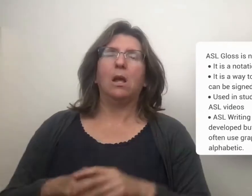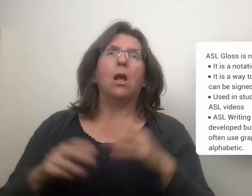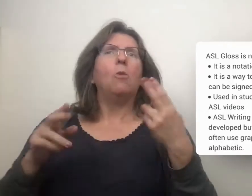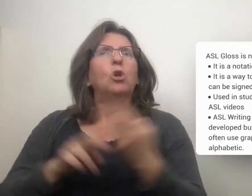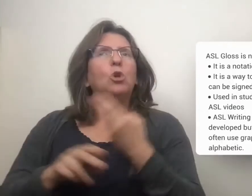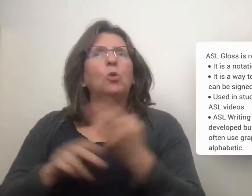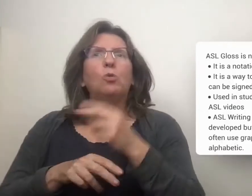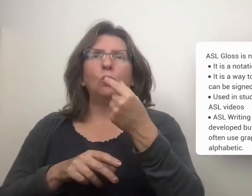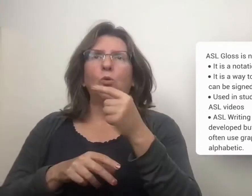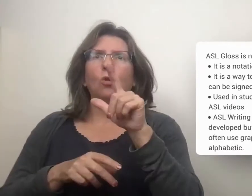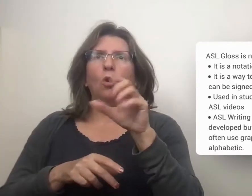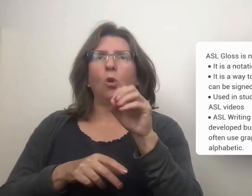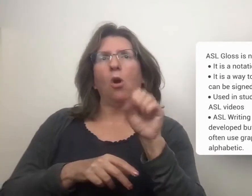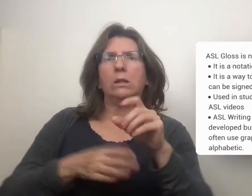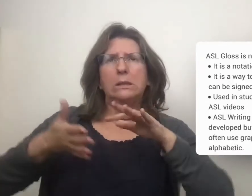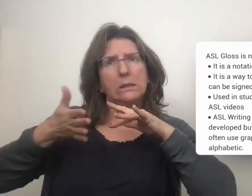It's a tool used in linguistics,